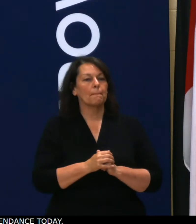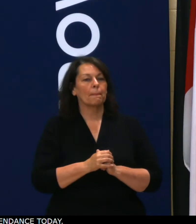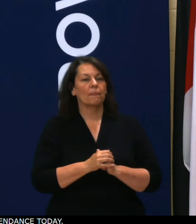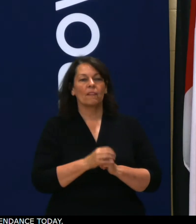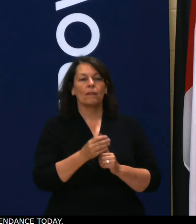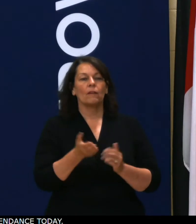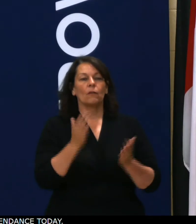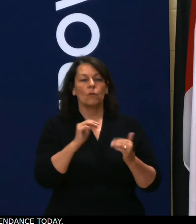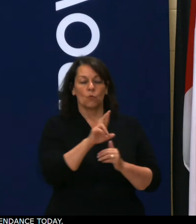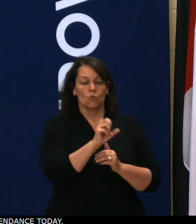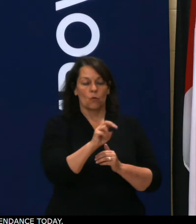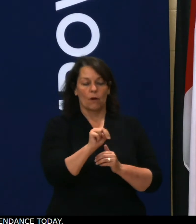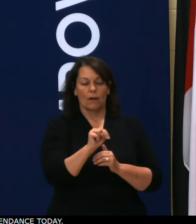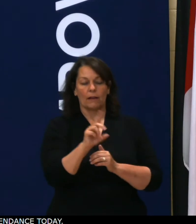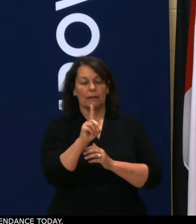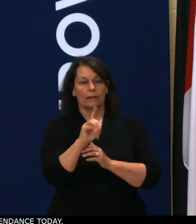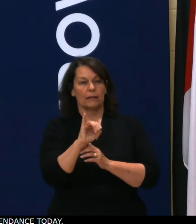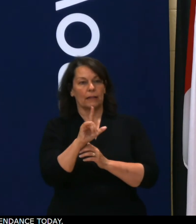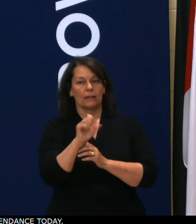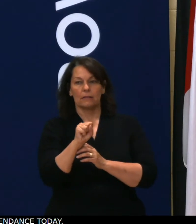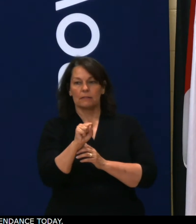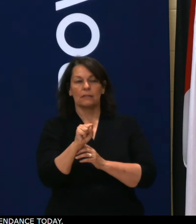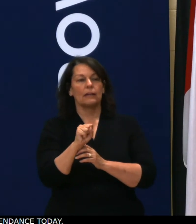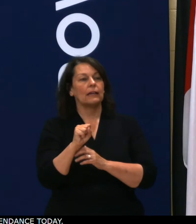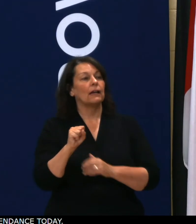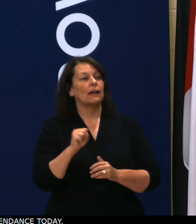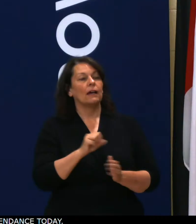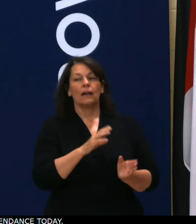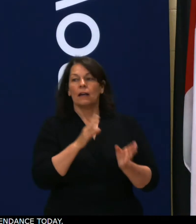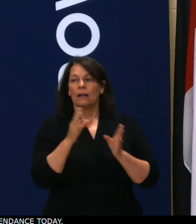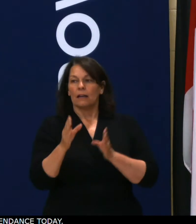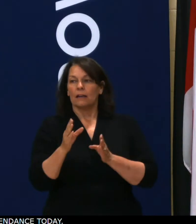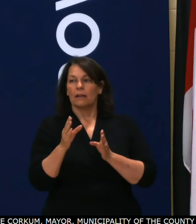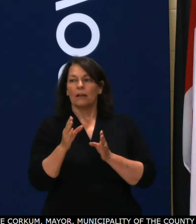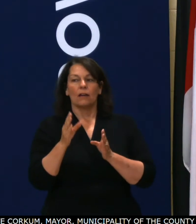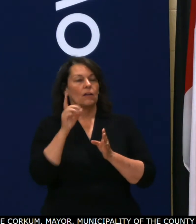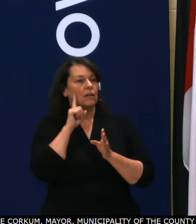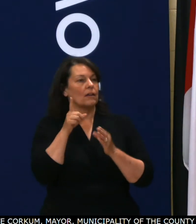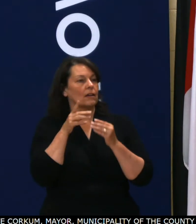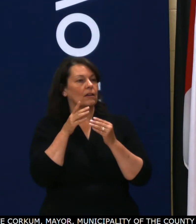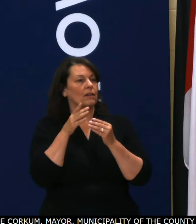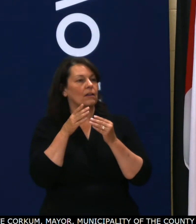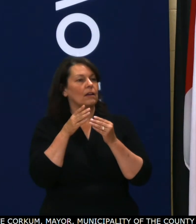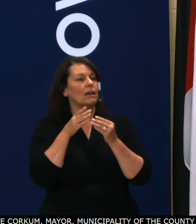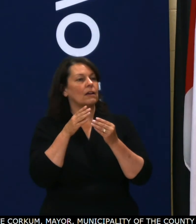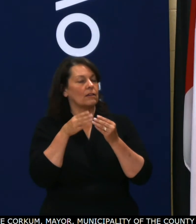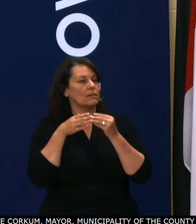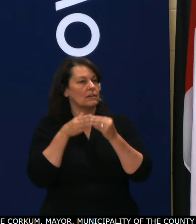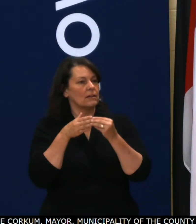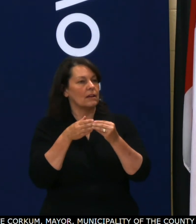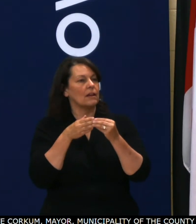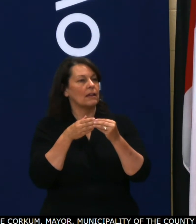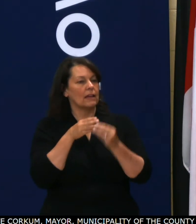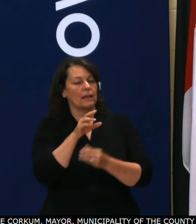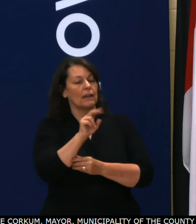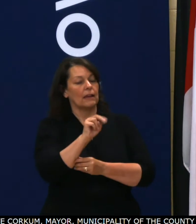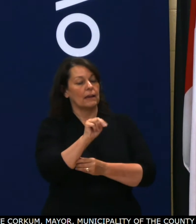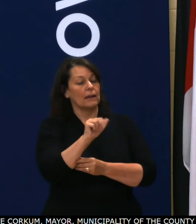Ron Gillis, APTAC Case Manager and Sarafet Facilitator, Native Council of Nova Scotia.